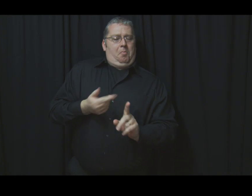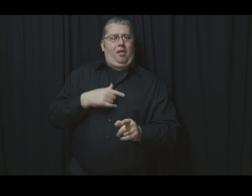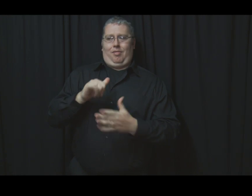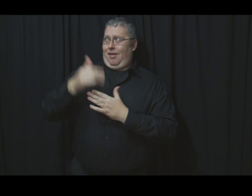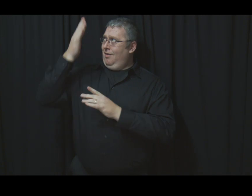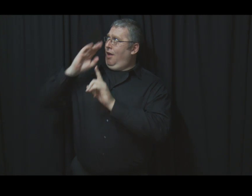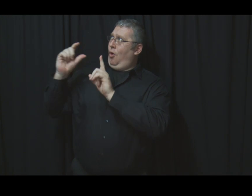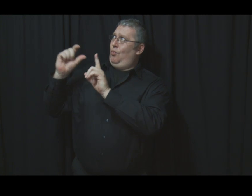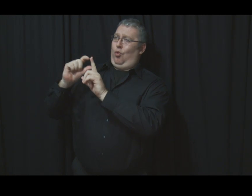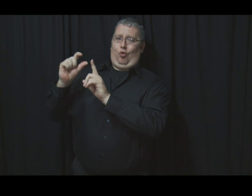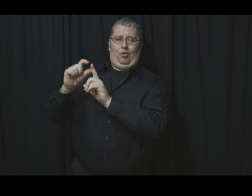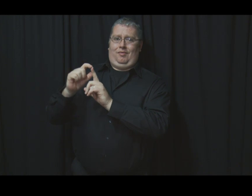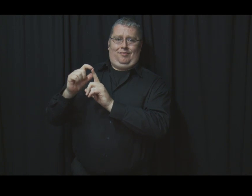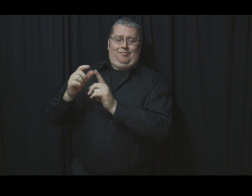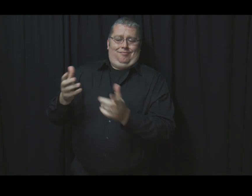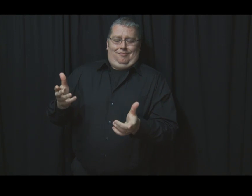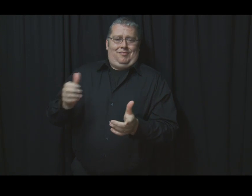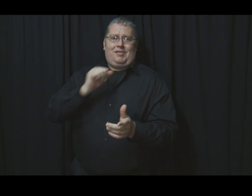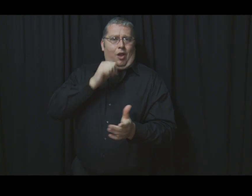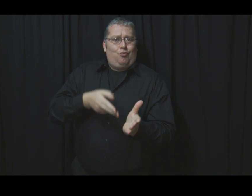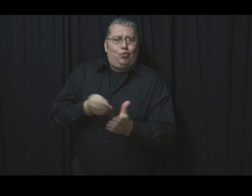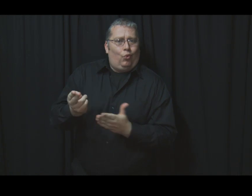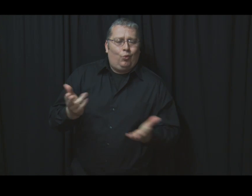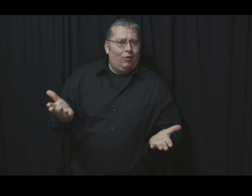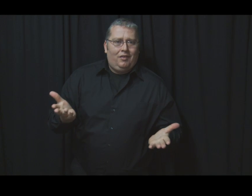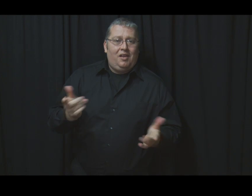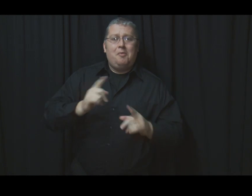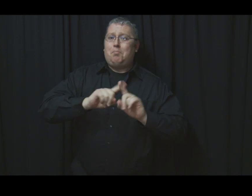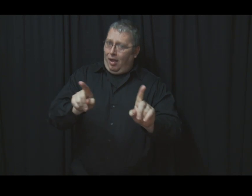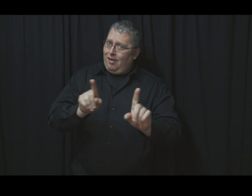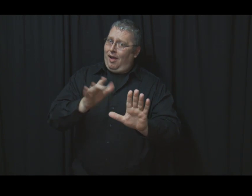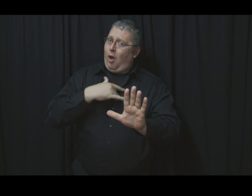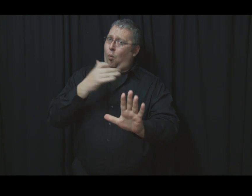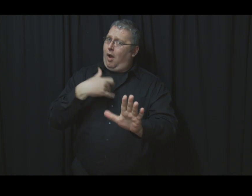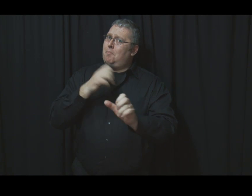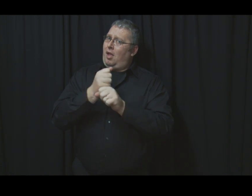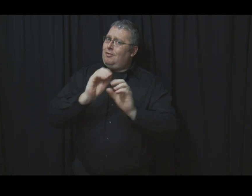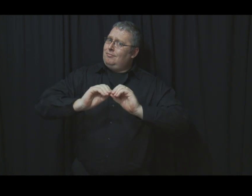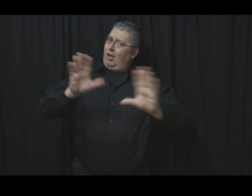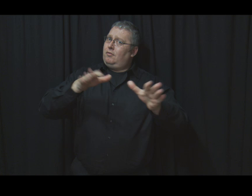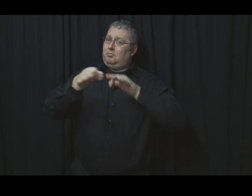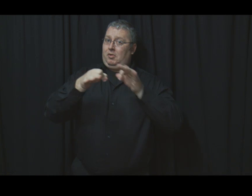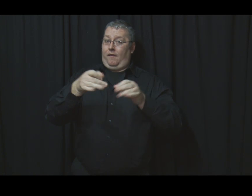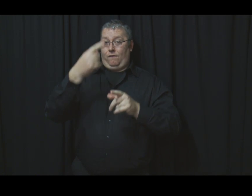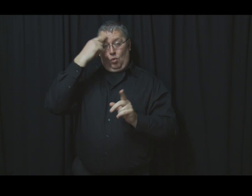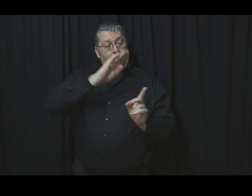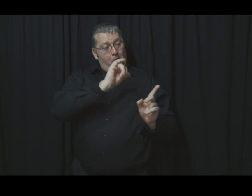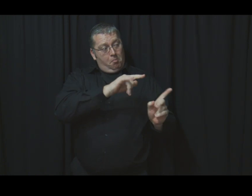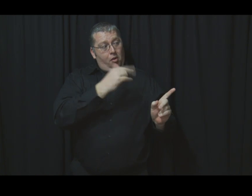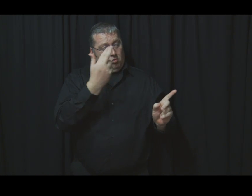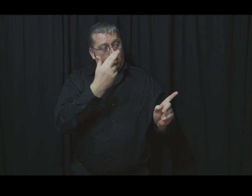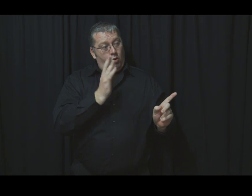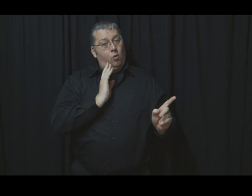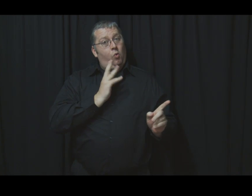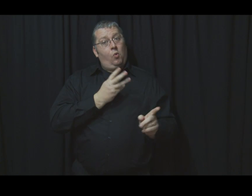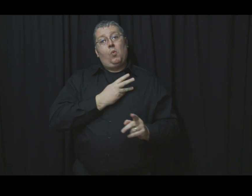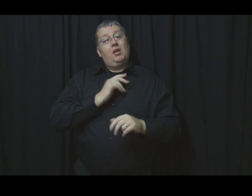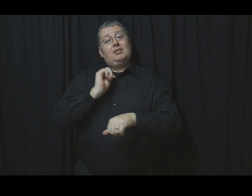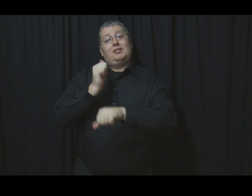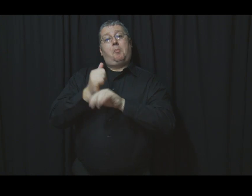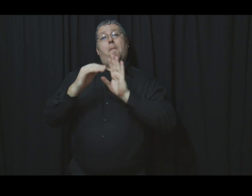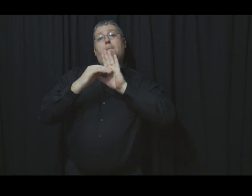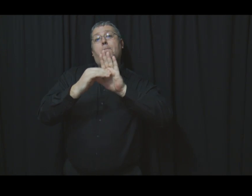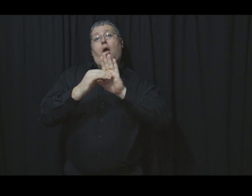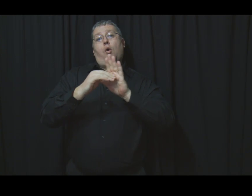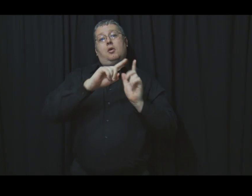of God is not true. But I do want to make a distinction here, and for Bill's sake, we build models based upon the